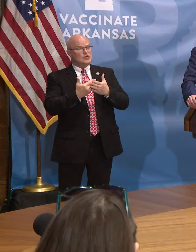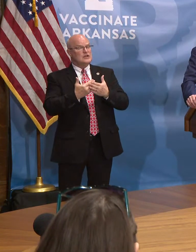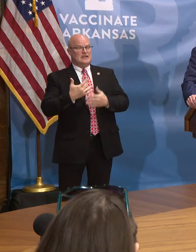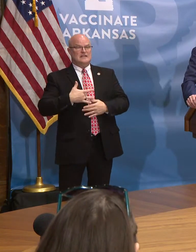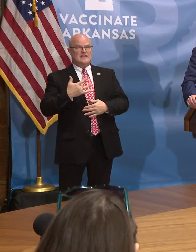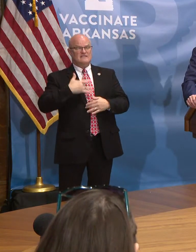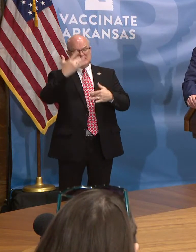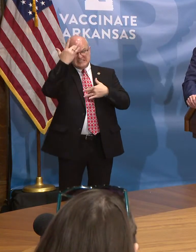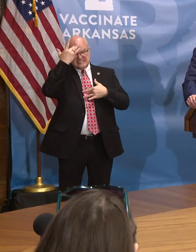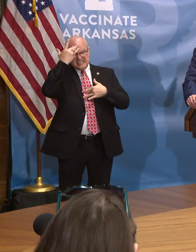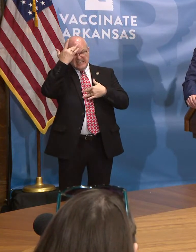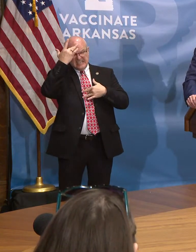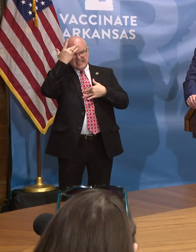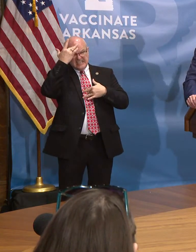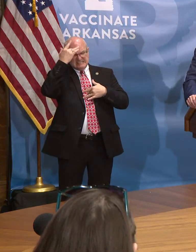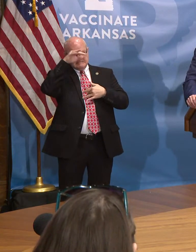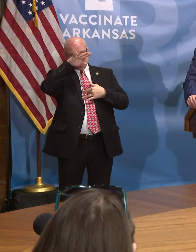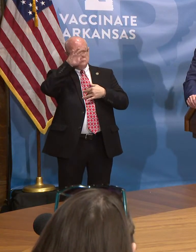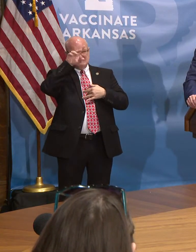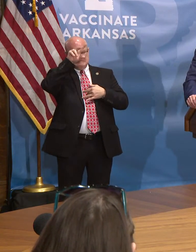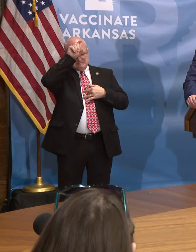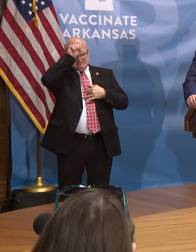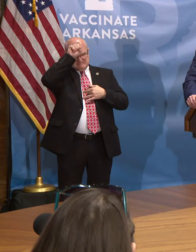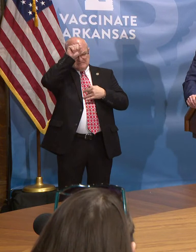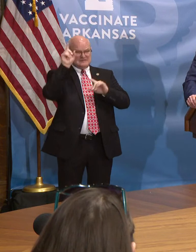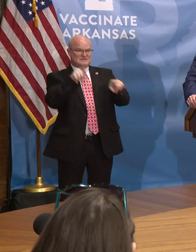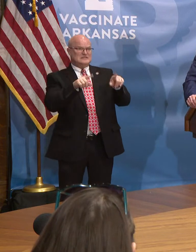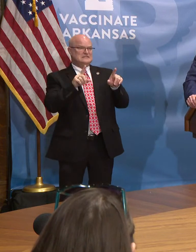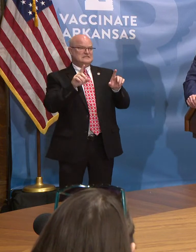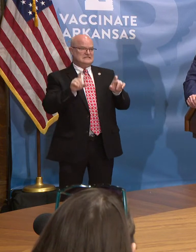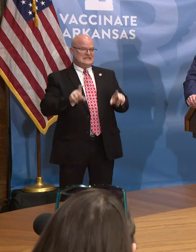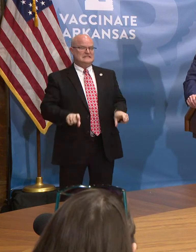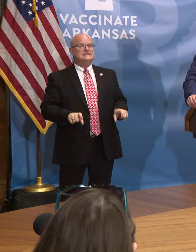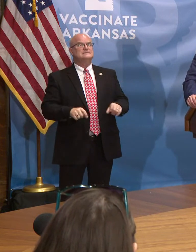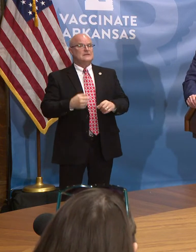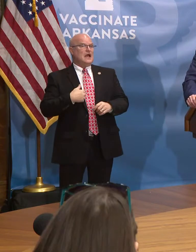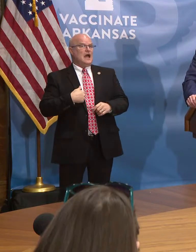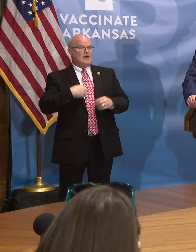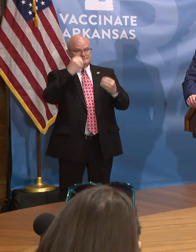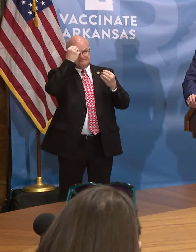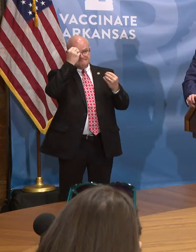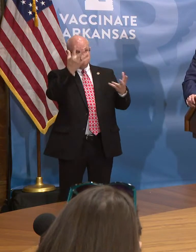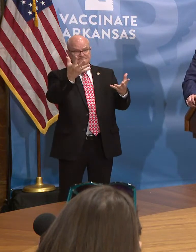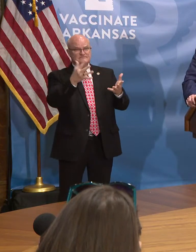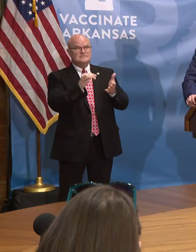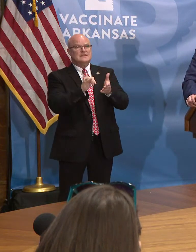feel sick, they feel ill, they're suspicious, they get tested. I would point out that the